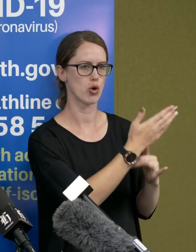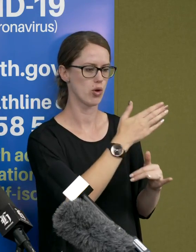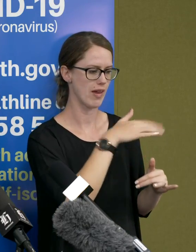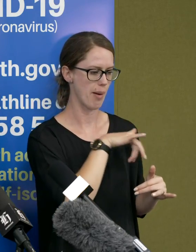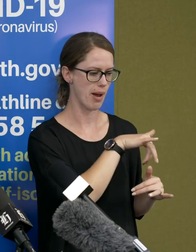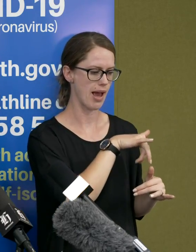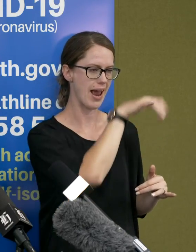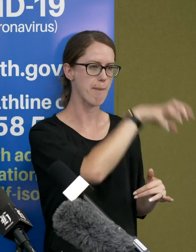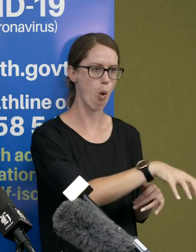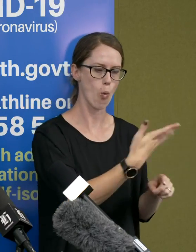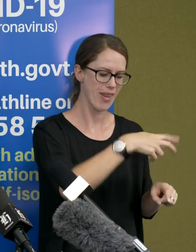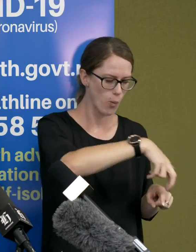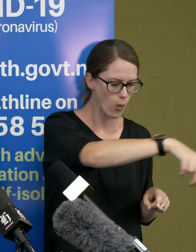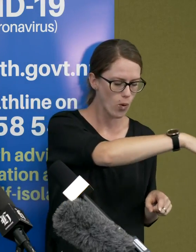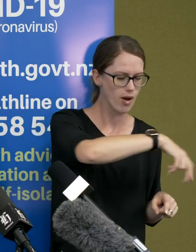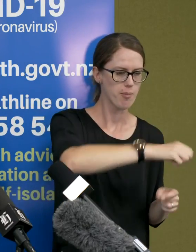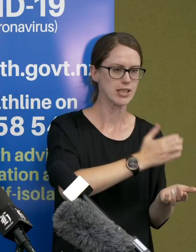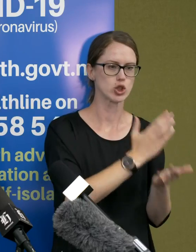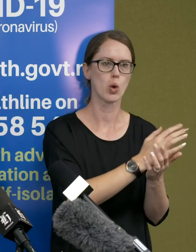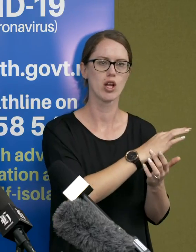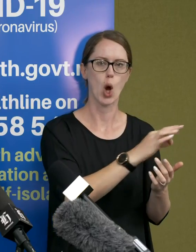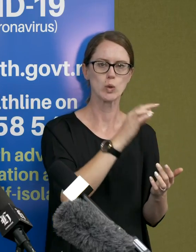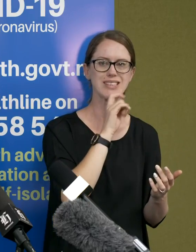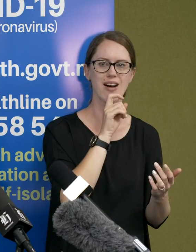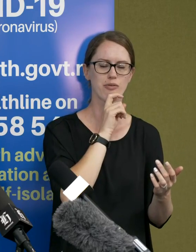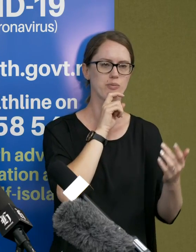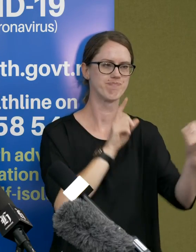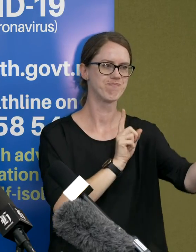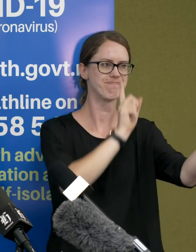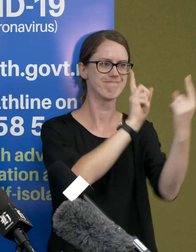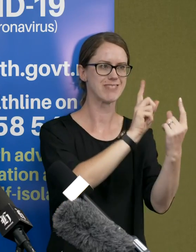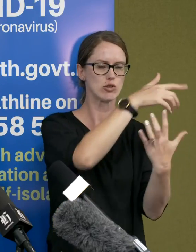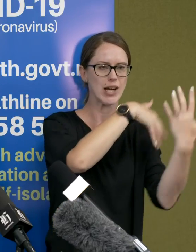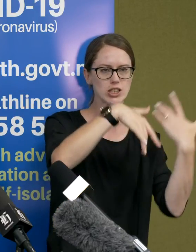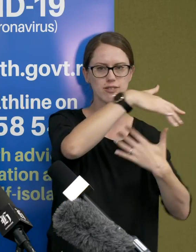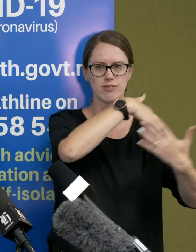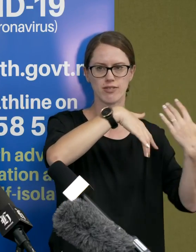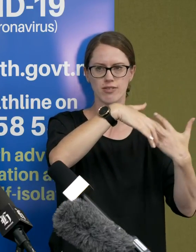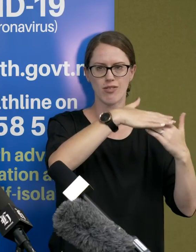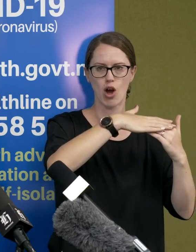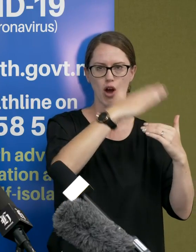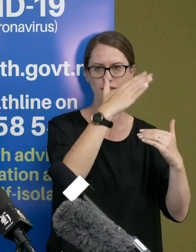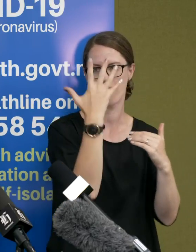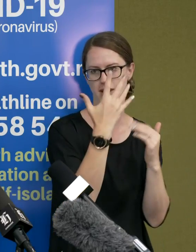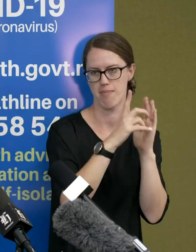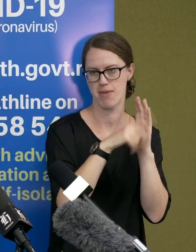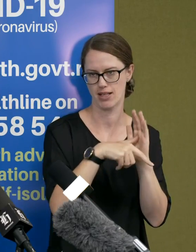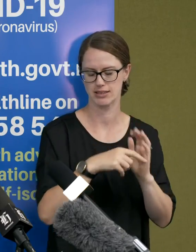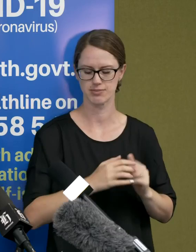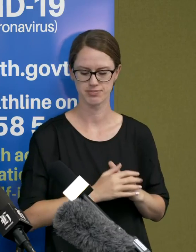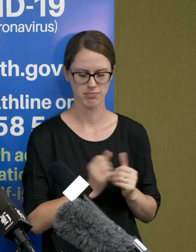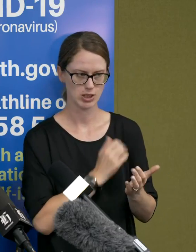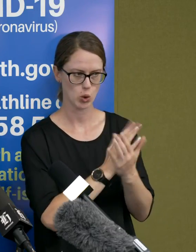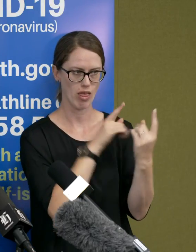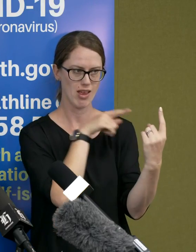airport, in particular to check that no airport staff were in interaction with someone for more than that 15-minute period, to